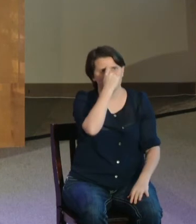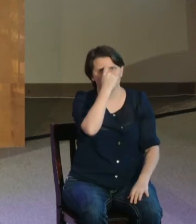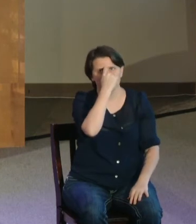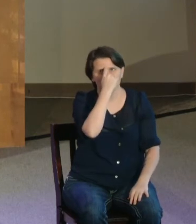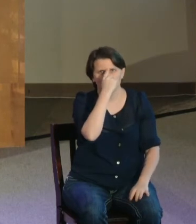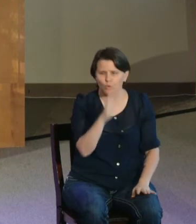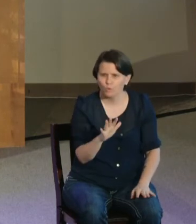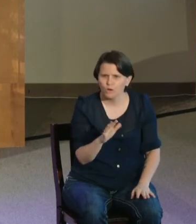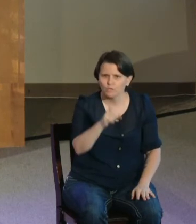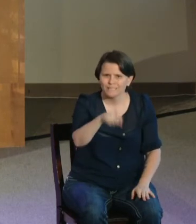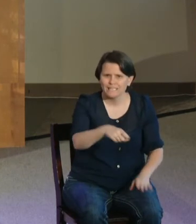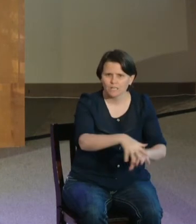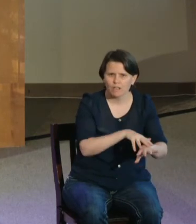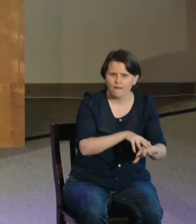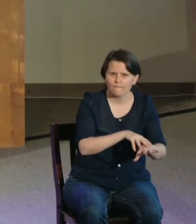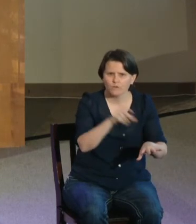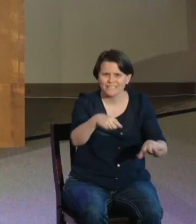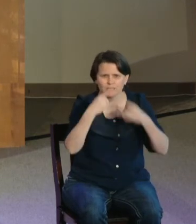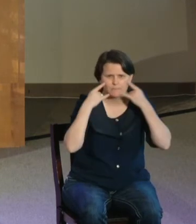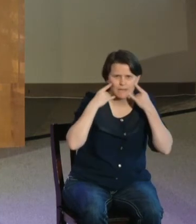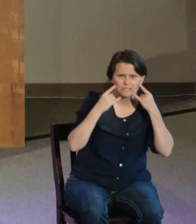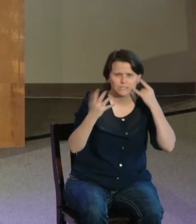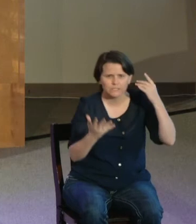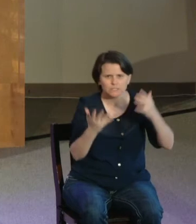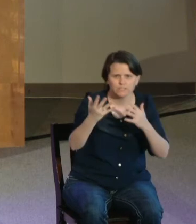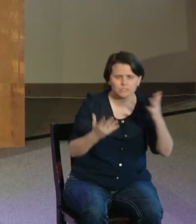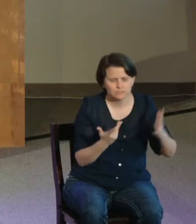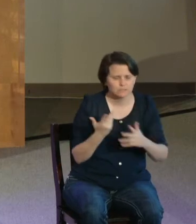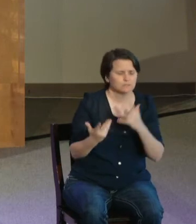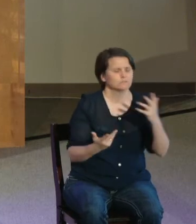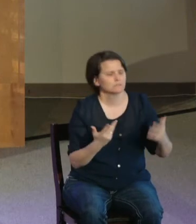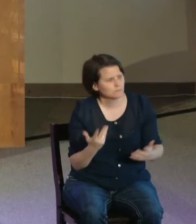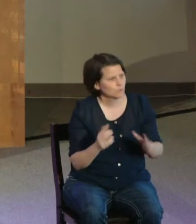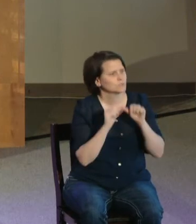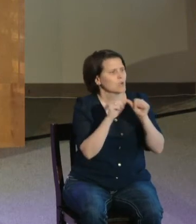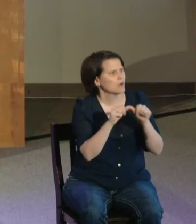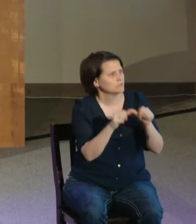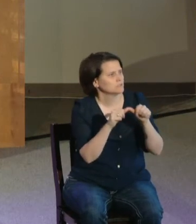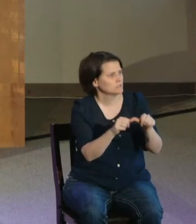need a glove for this? Do I not need a glove for this? Do I mask up? Do I not mask? It was constant.